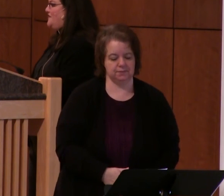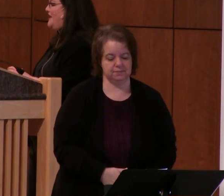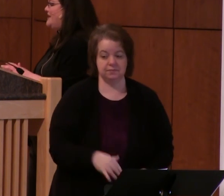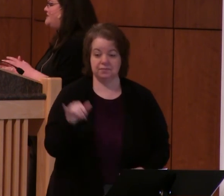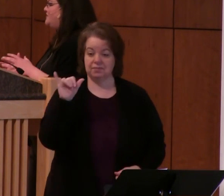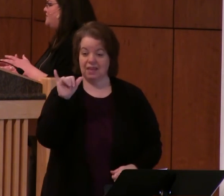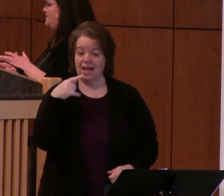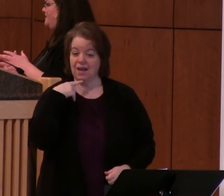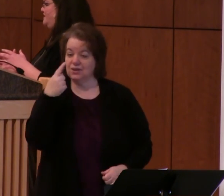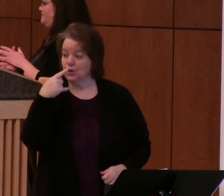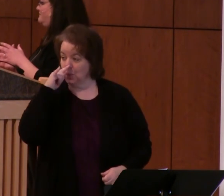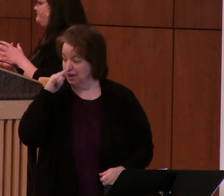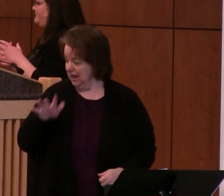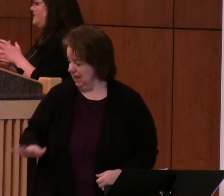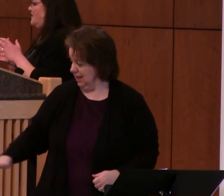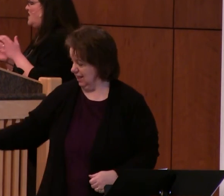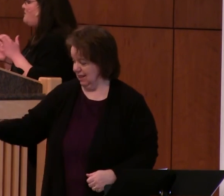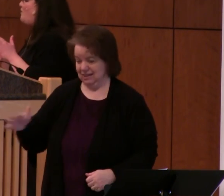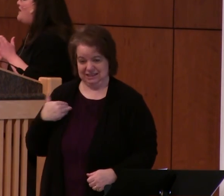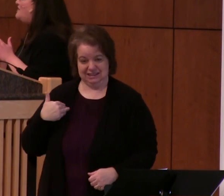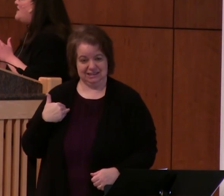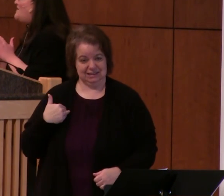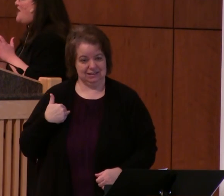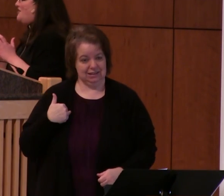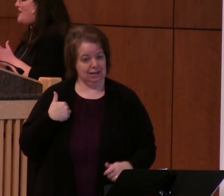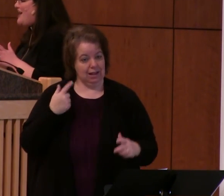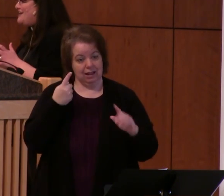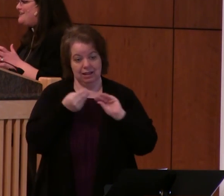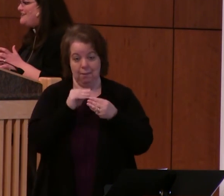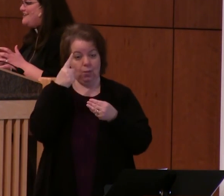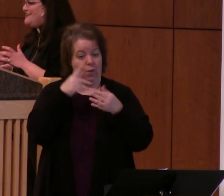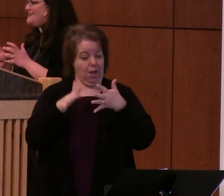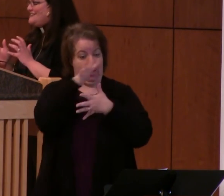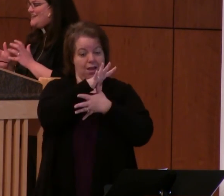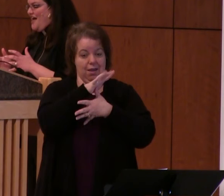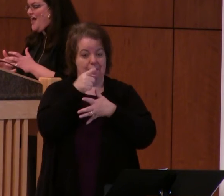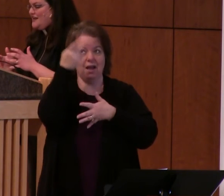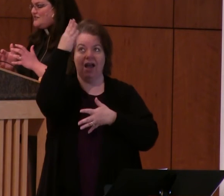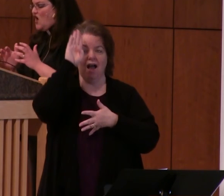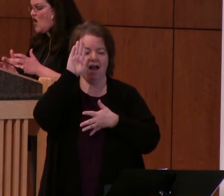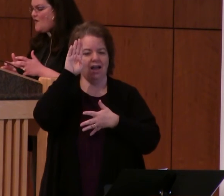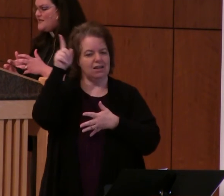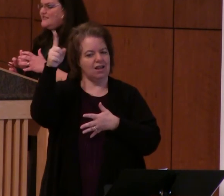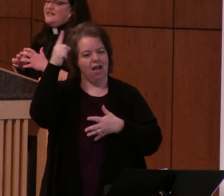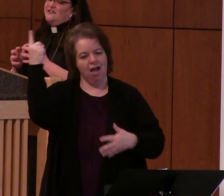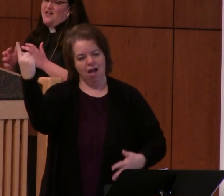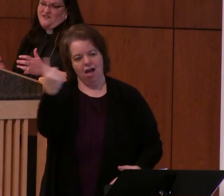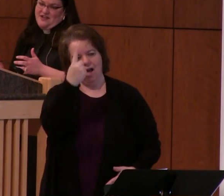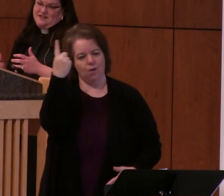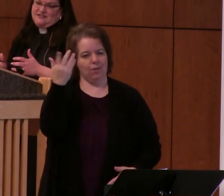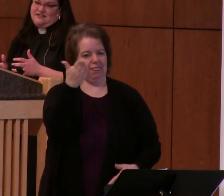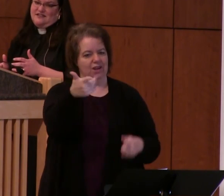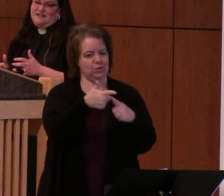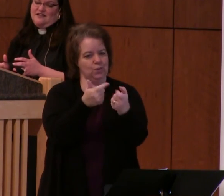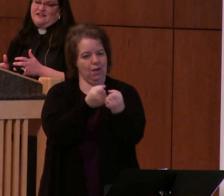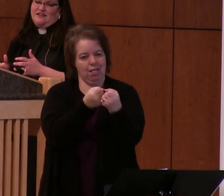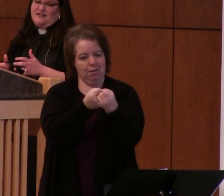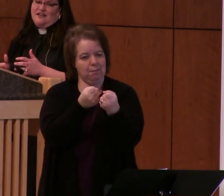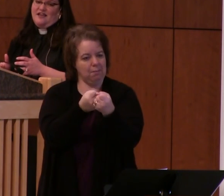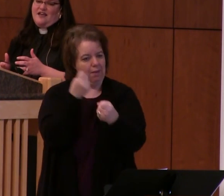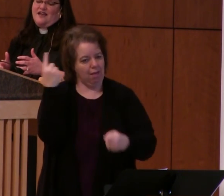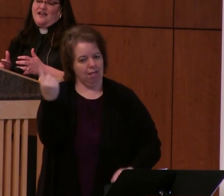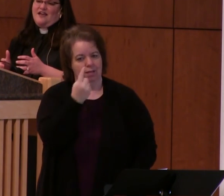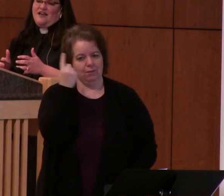Like I told the kids earlier, the number one thing about God is that God is always there loving us.